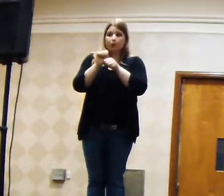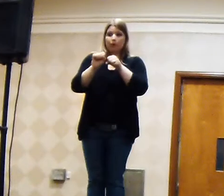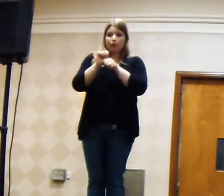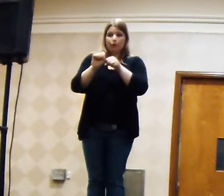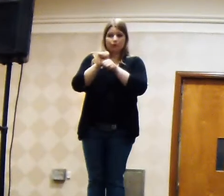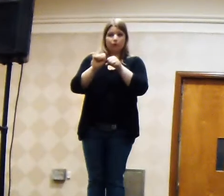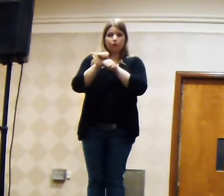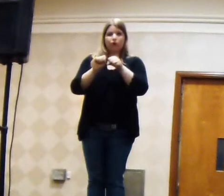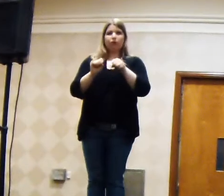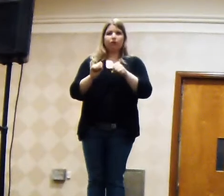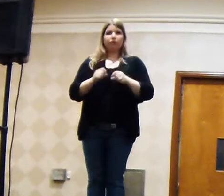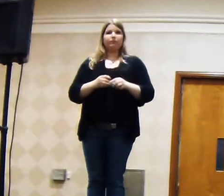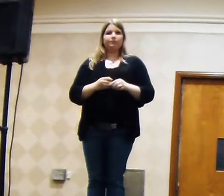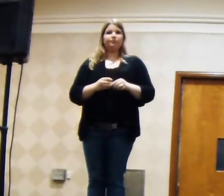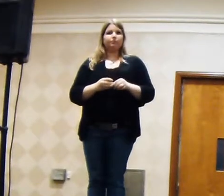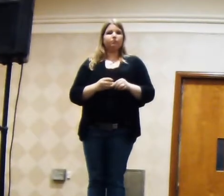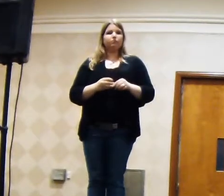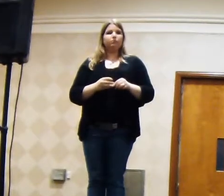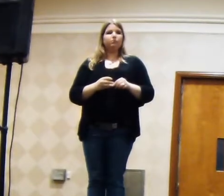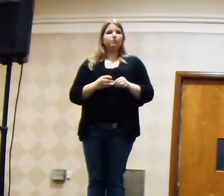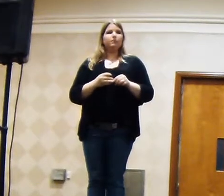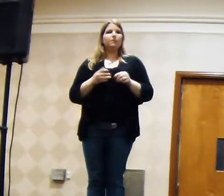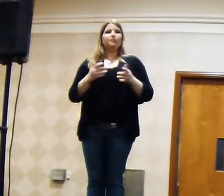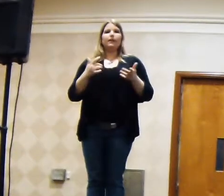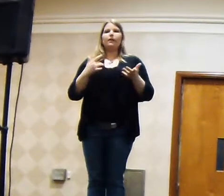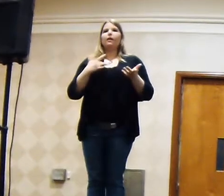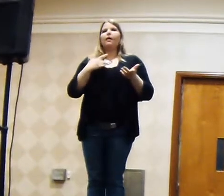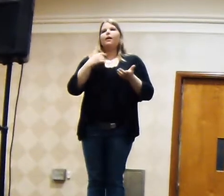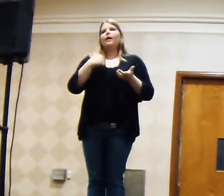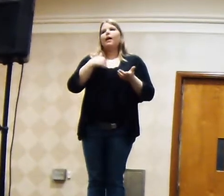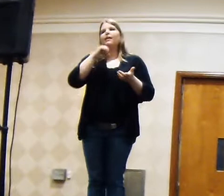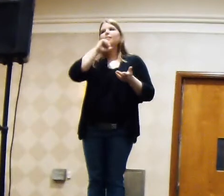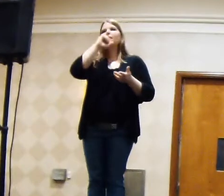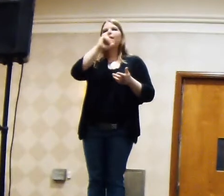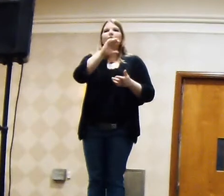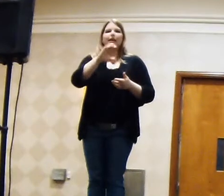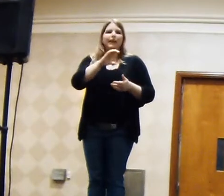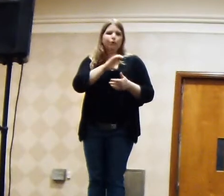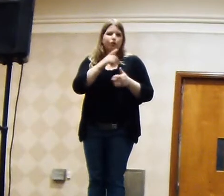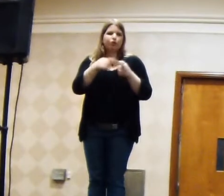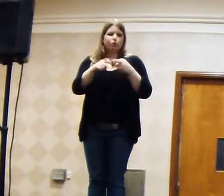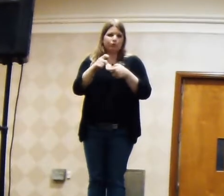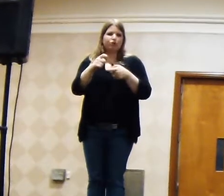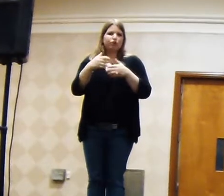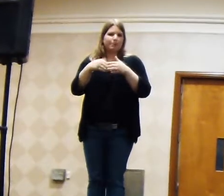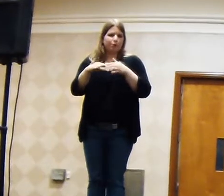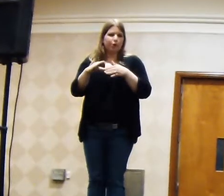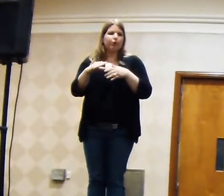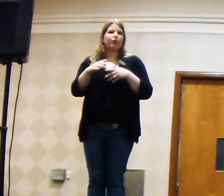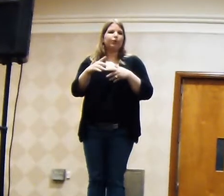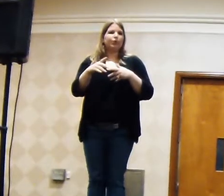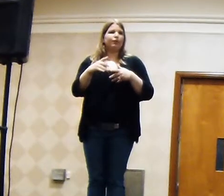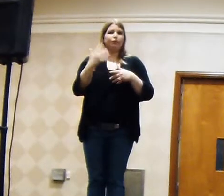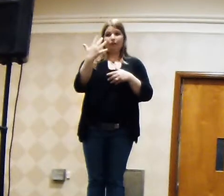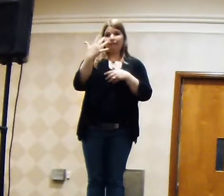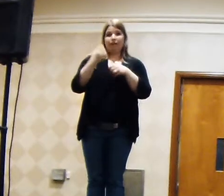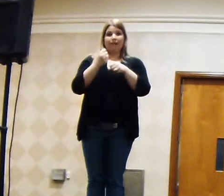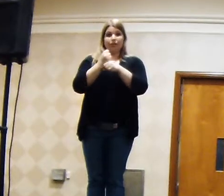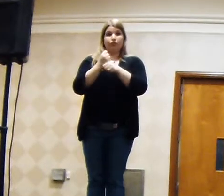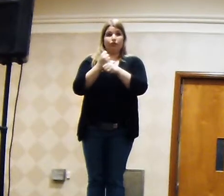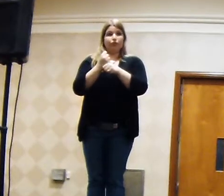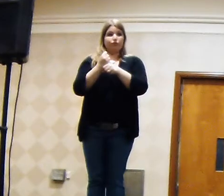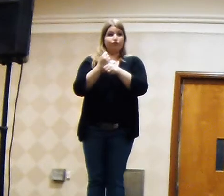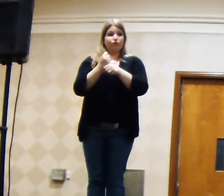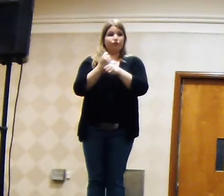yeah. I mean, I love the character in Switched at Birth because she, I did this show Switched at Birth for 5 years,